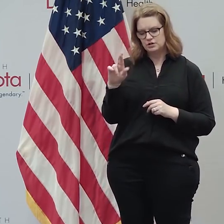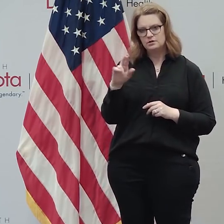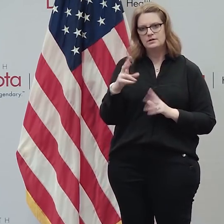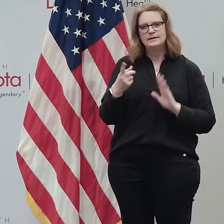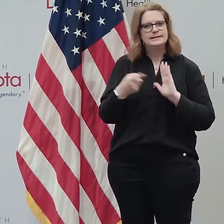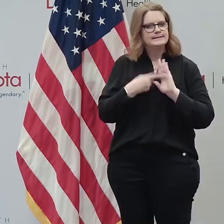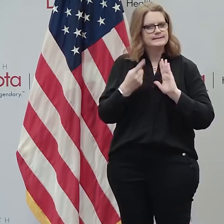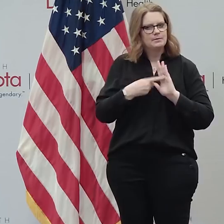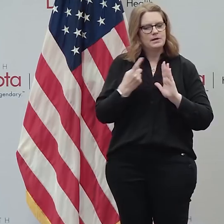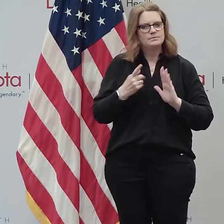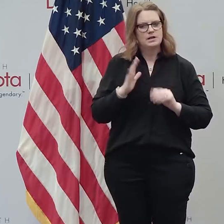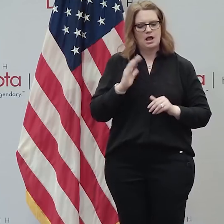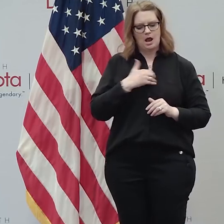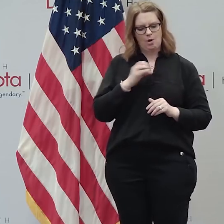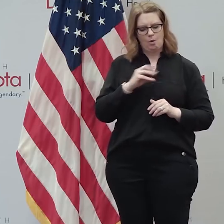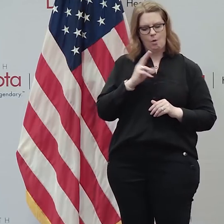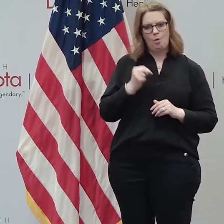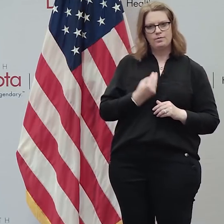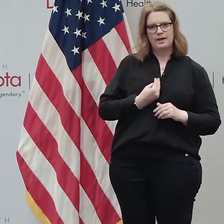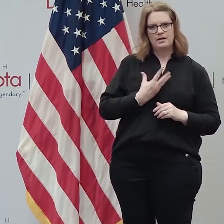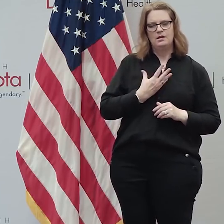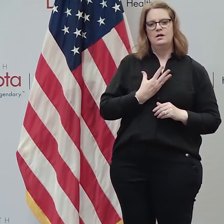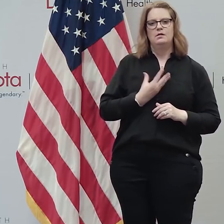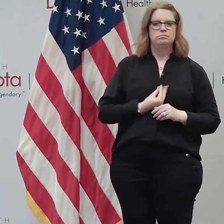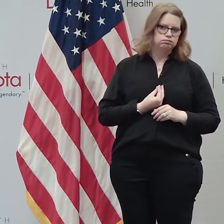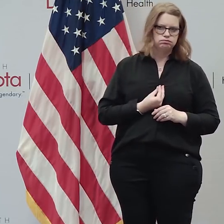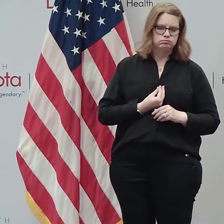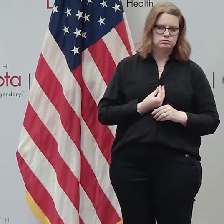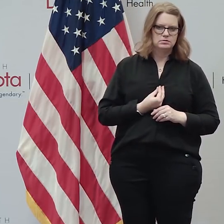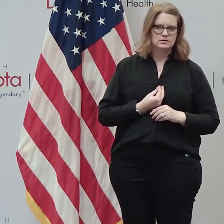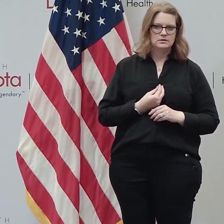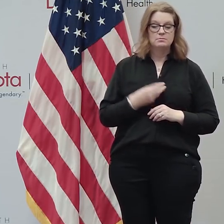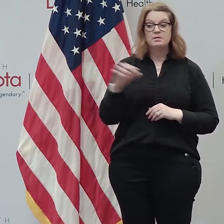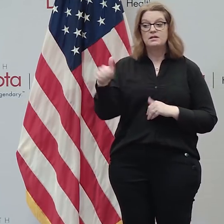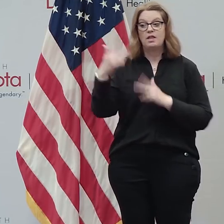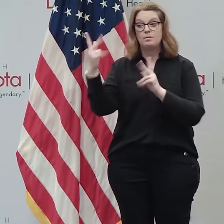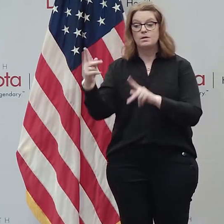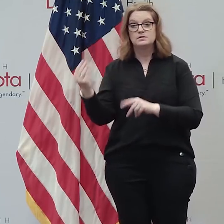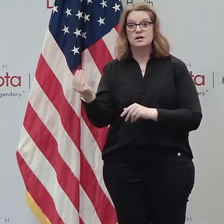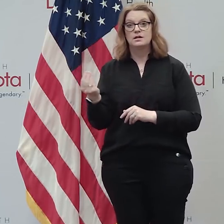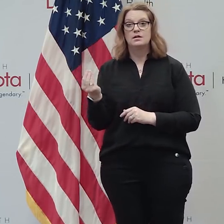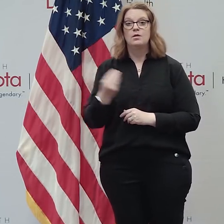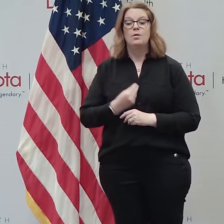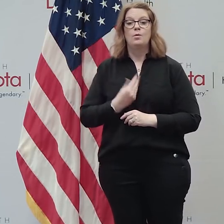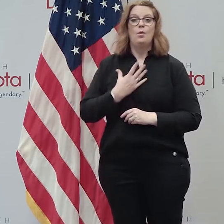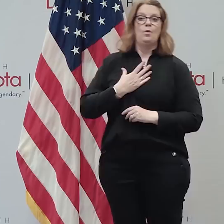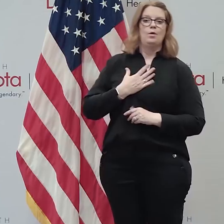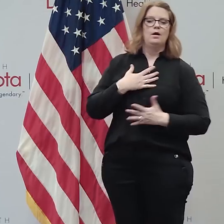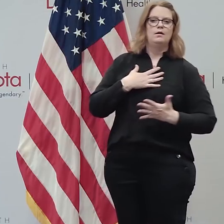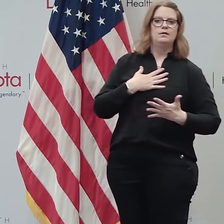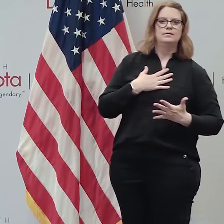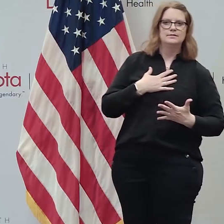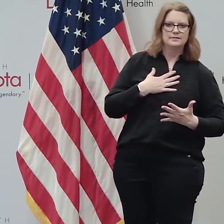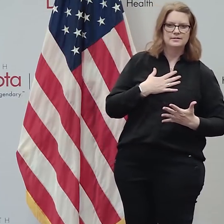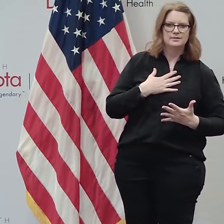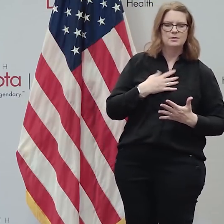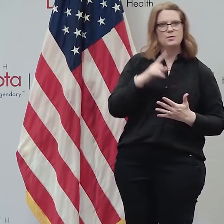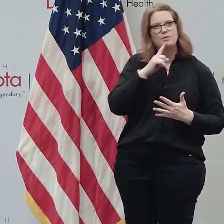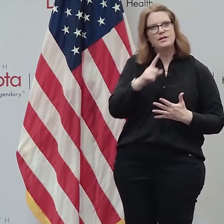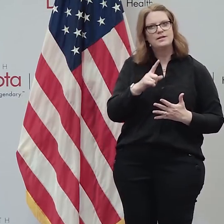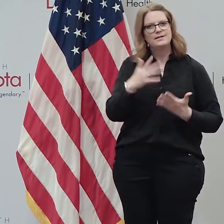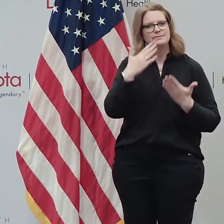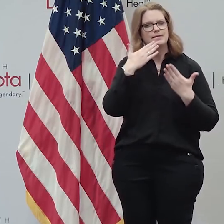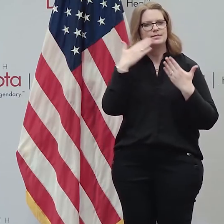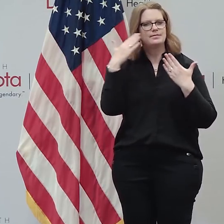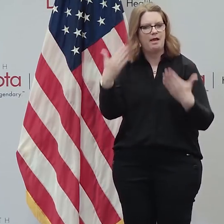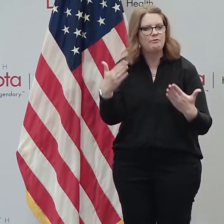times, our own light goes out and is rekindled by a spark from another person. Each of us has cause to think with deep gratitude